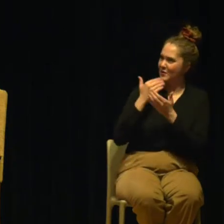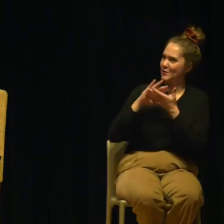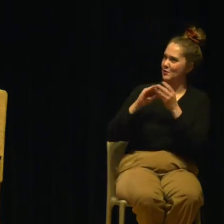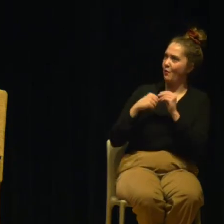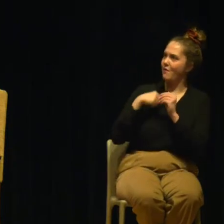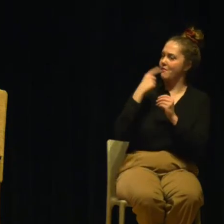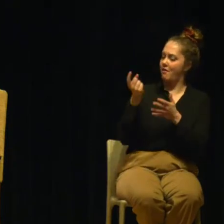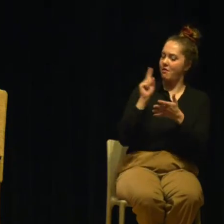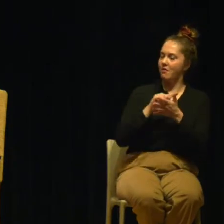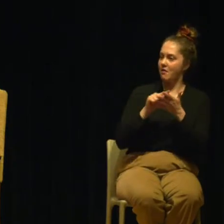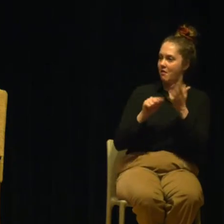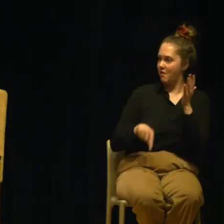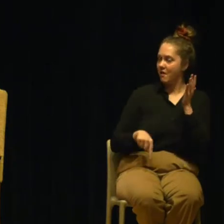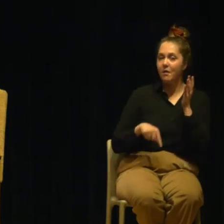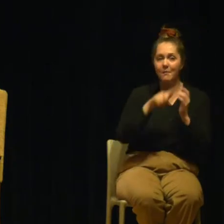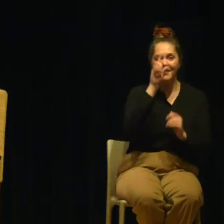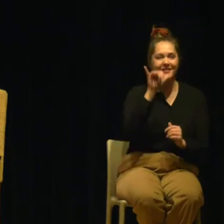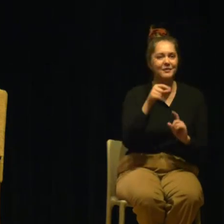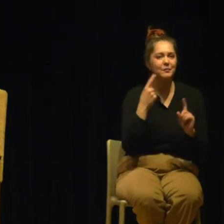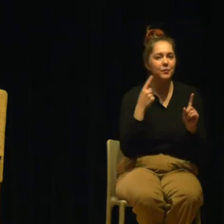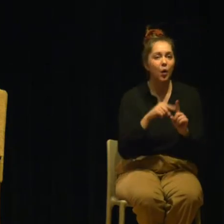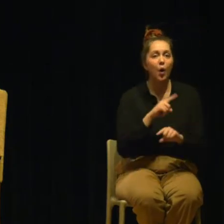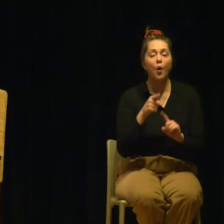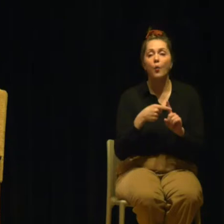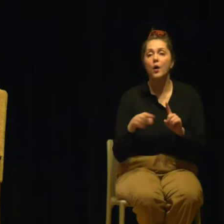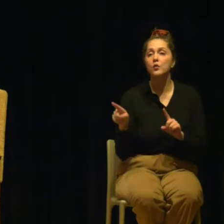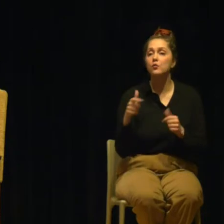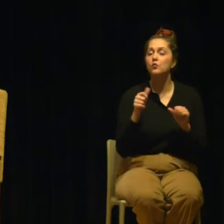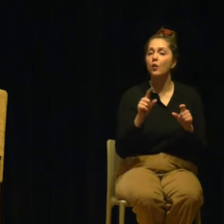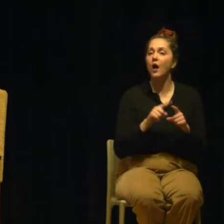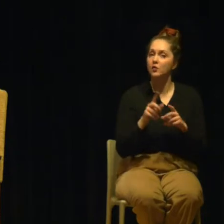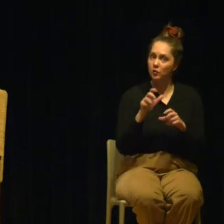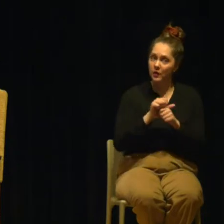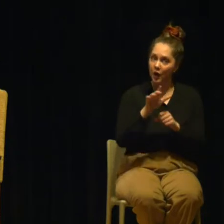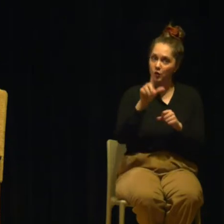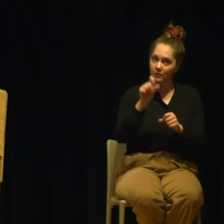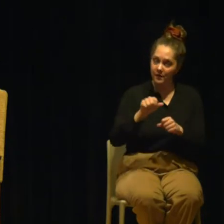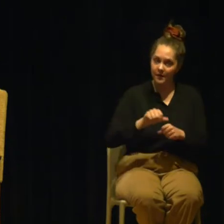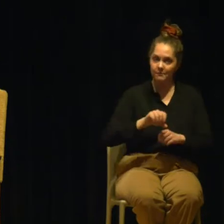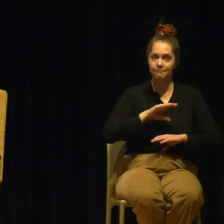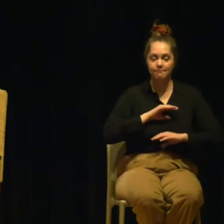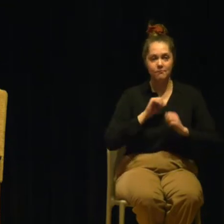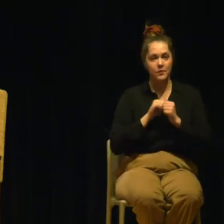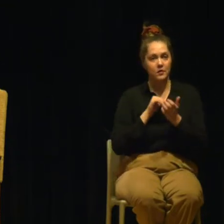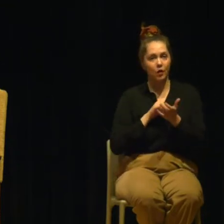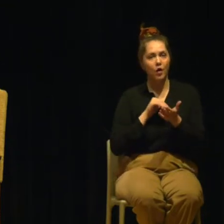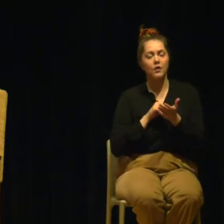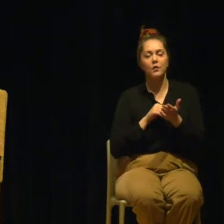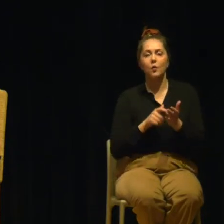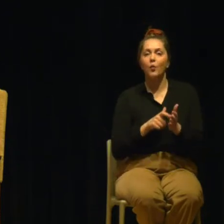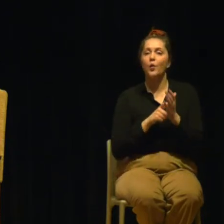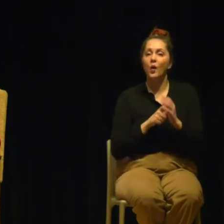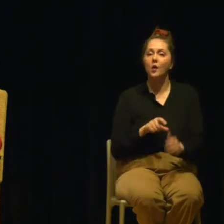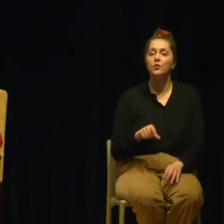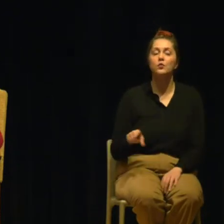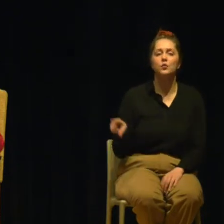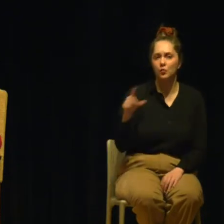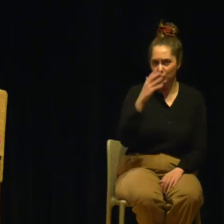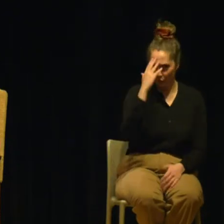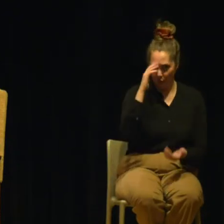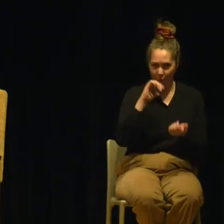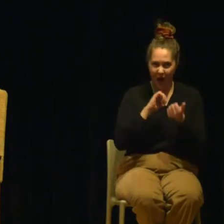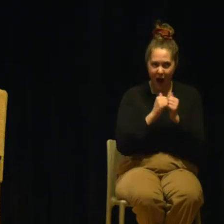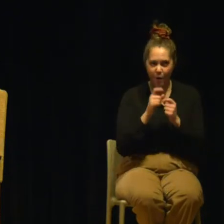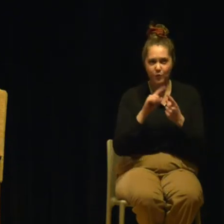because that's what it's all about. When you're trying to get your needs addressed with a doctor, it requires that you know how